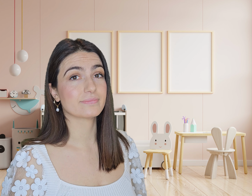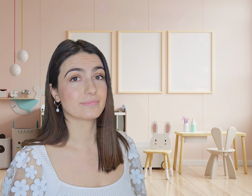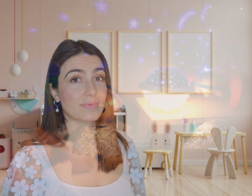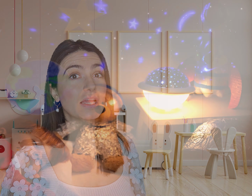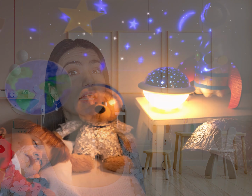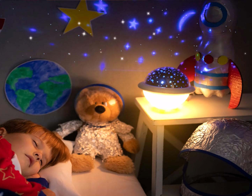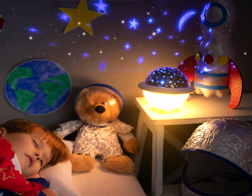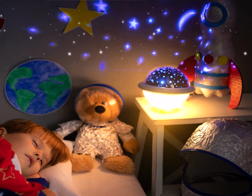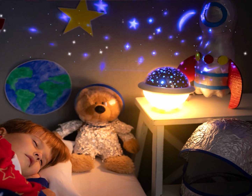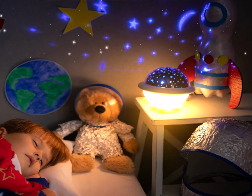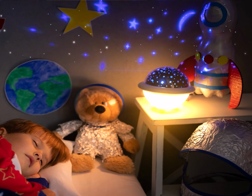let's see